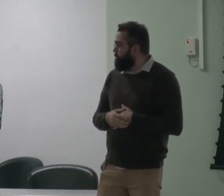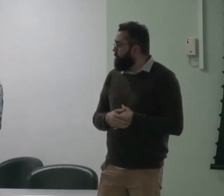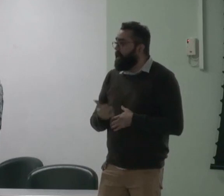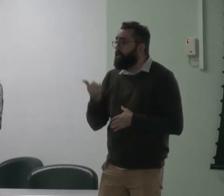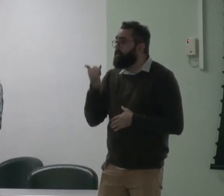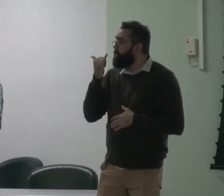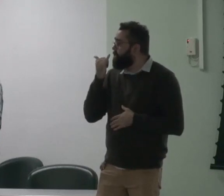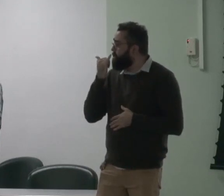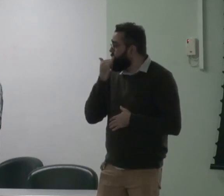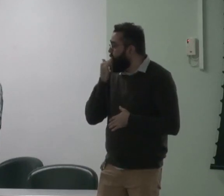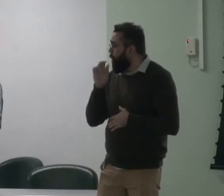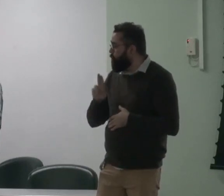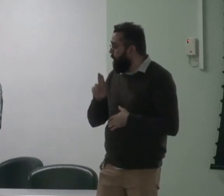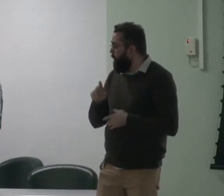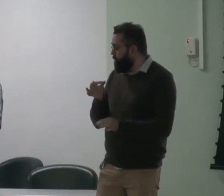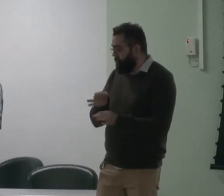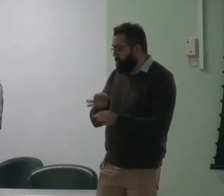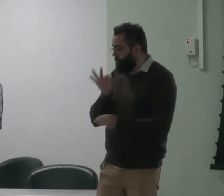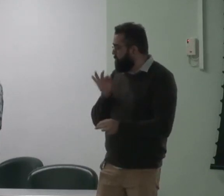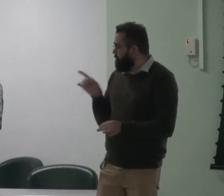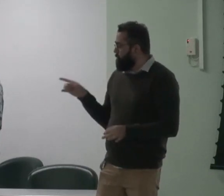Okay.